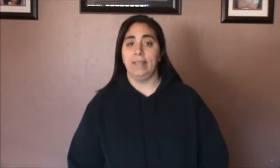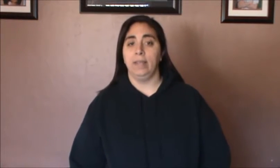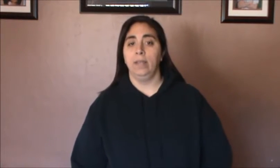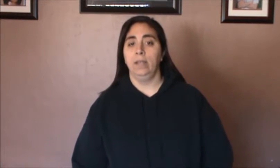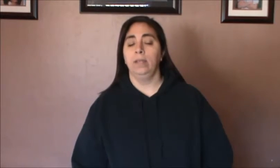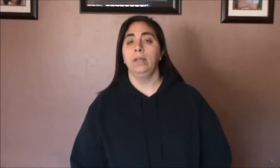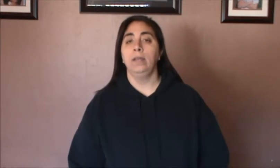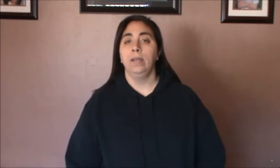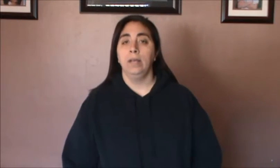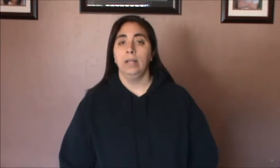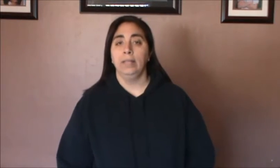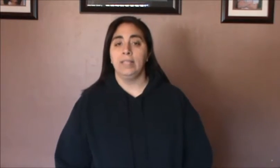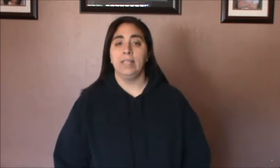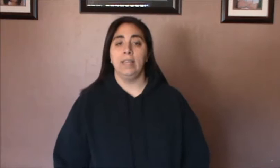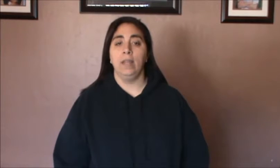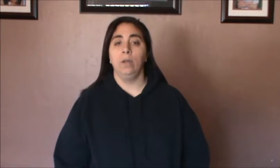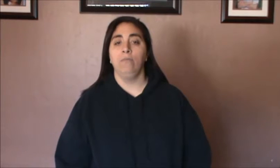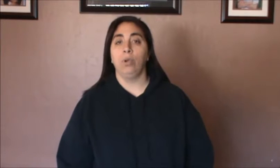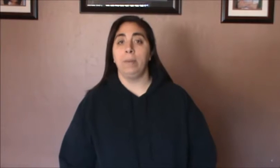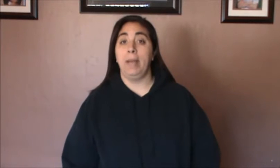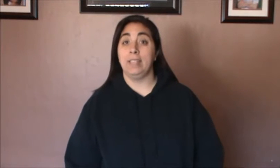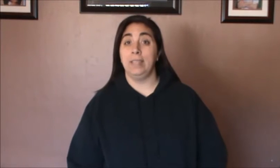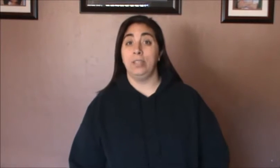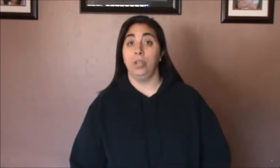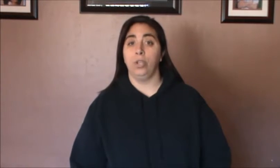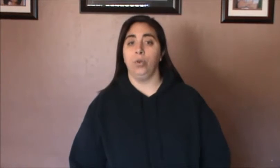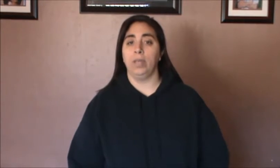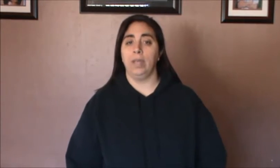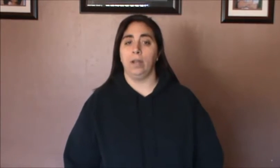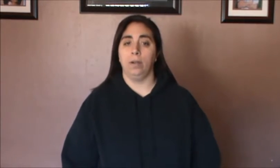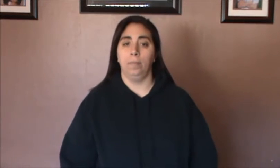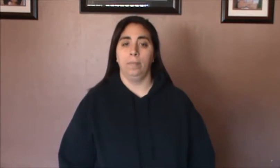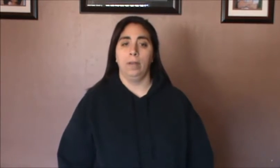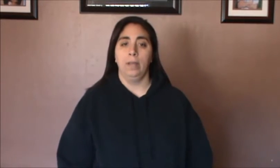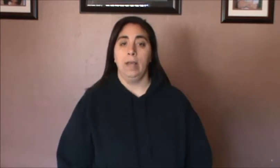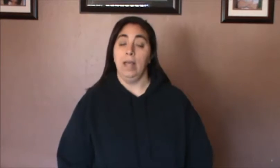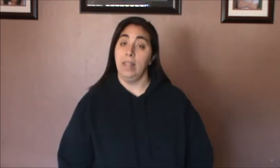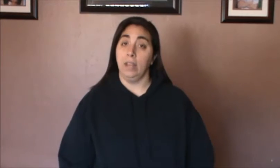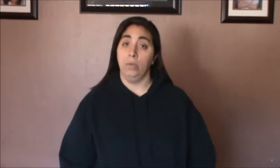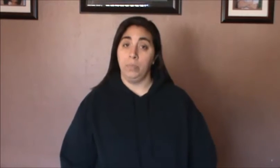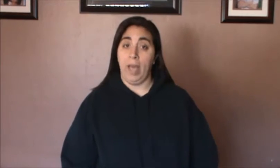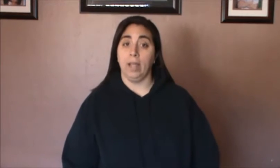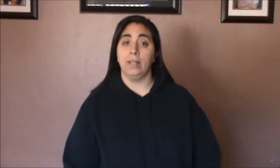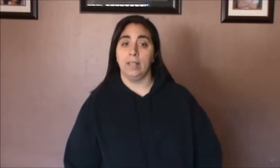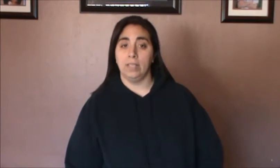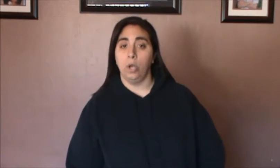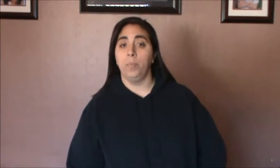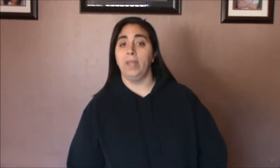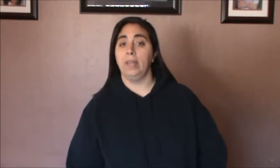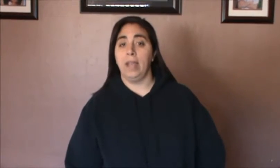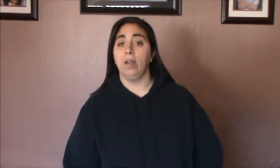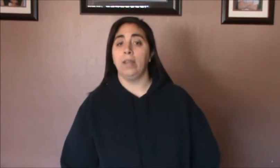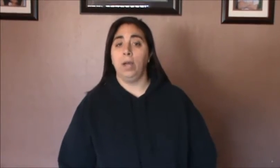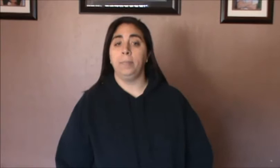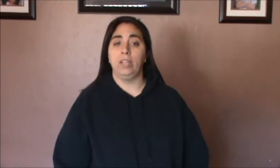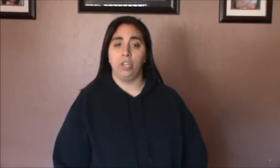reason. Listen for the message you'll hear. And then it goes back and says hoping, caring, helping,